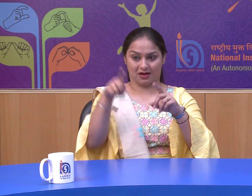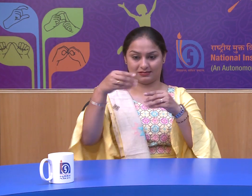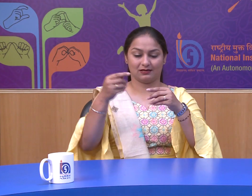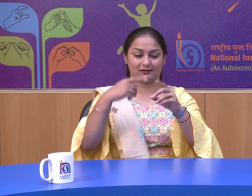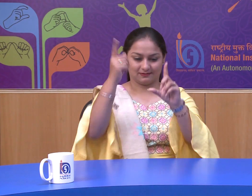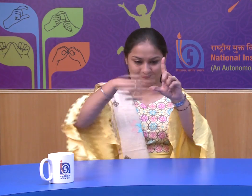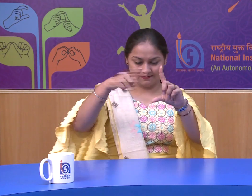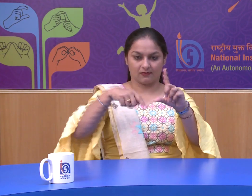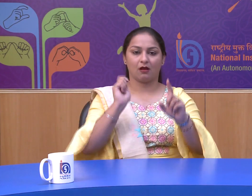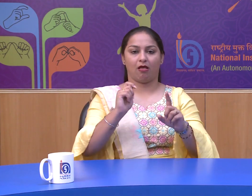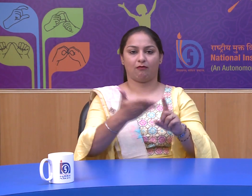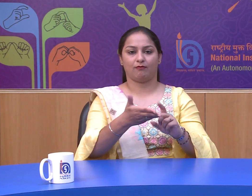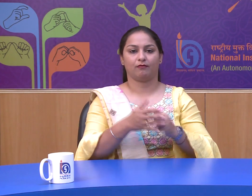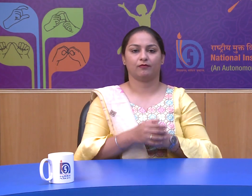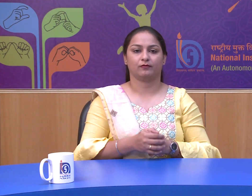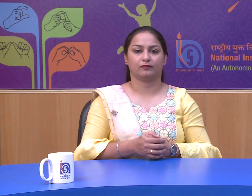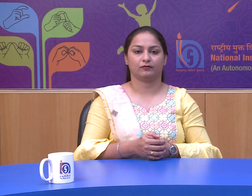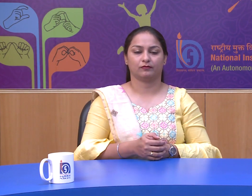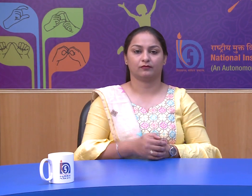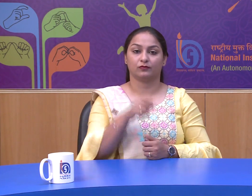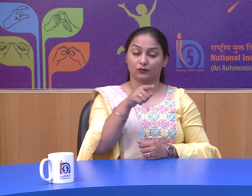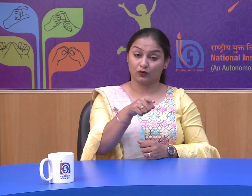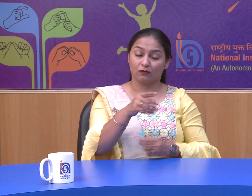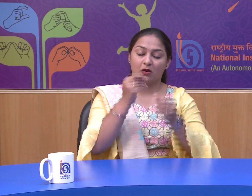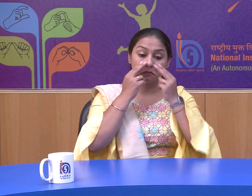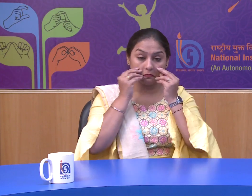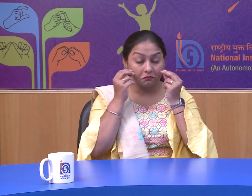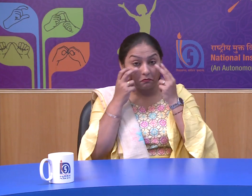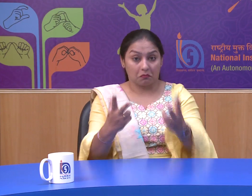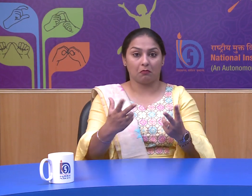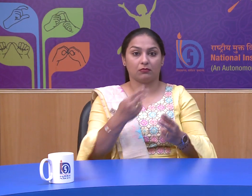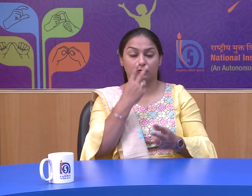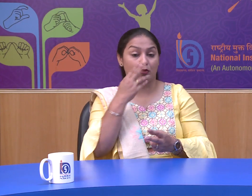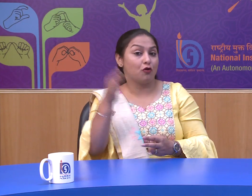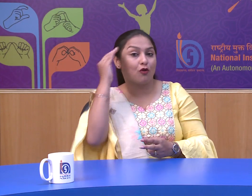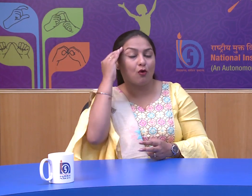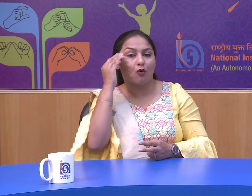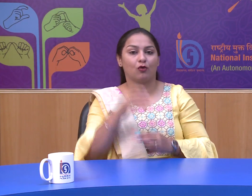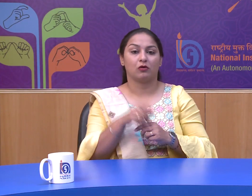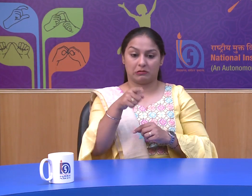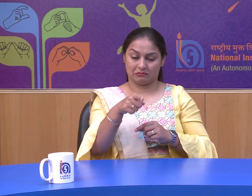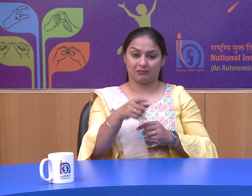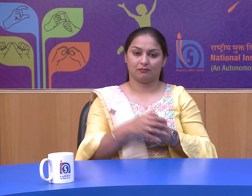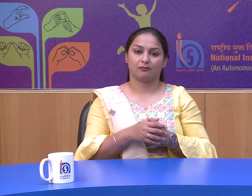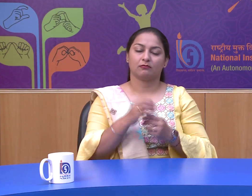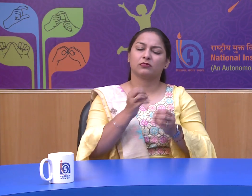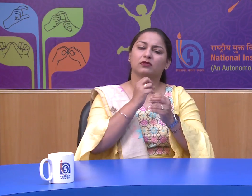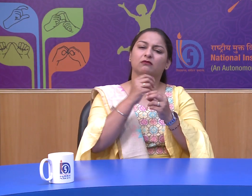India. You will be amazed to know that despite thousands of